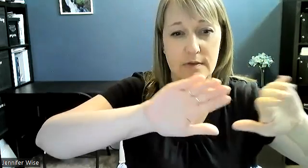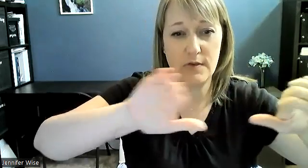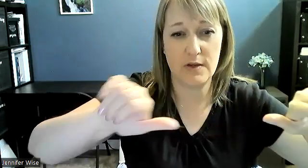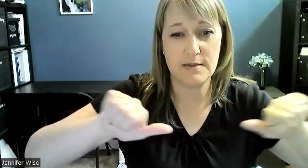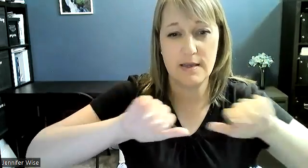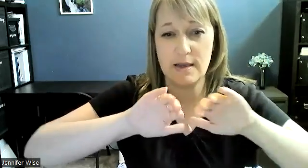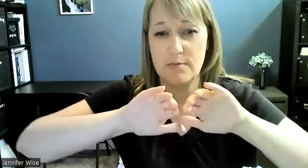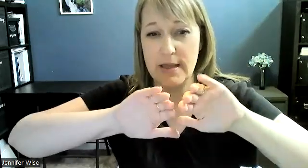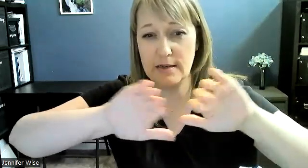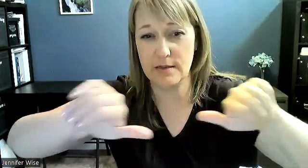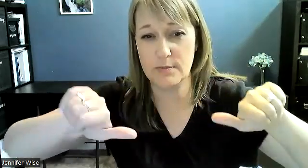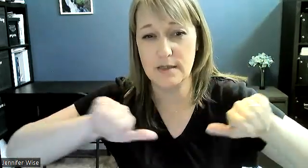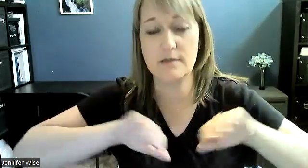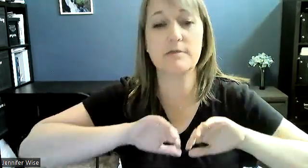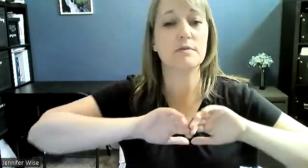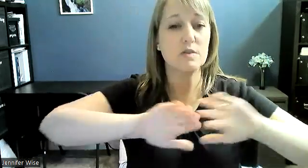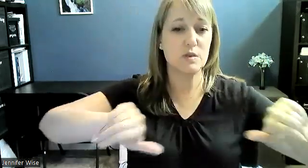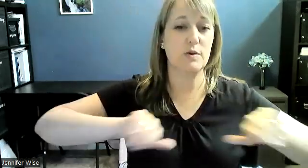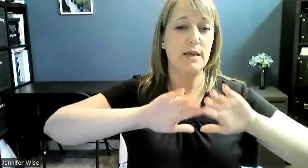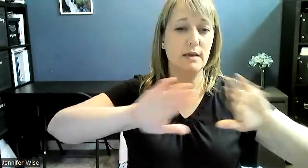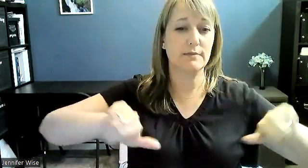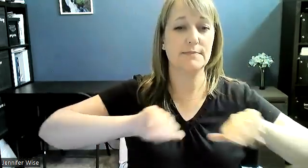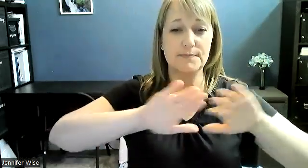You can see they kind of bend a little bit. Swimming.